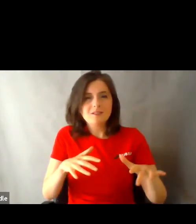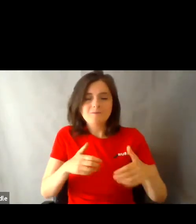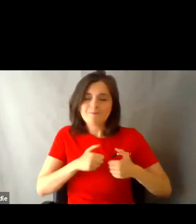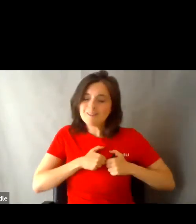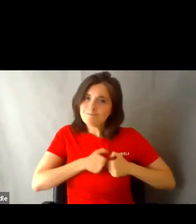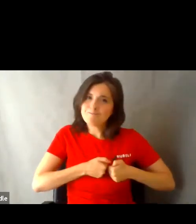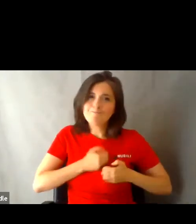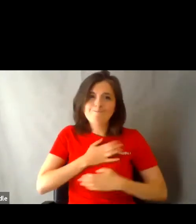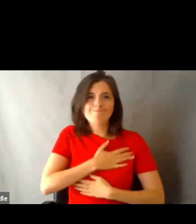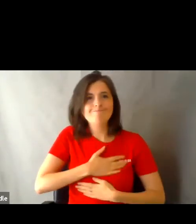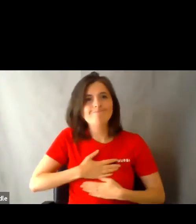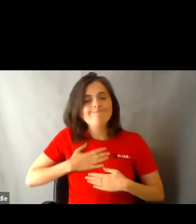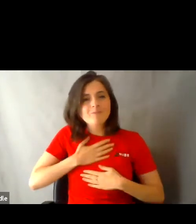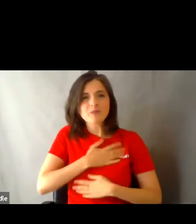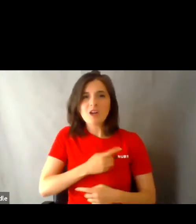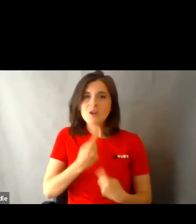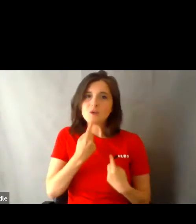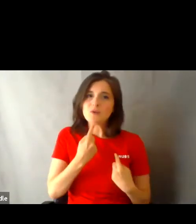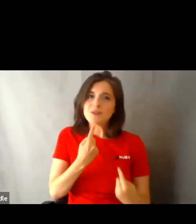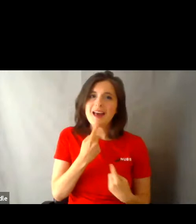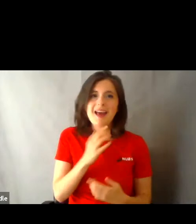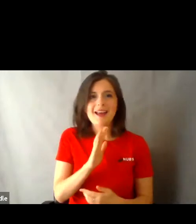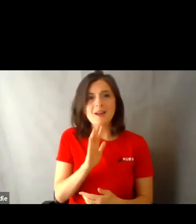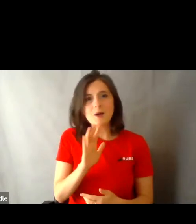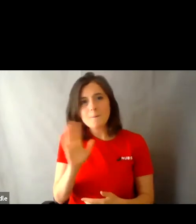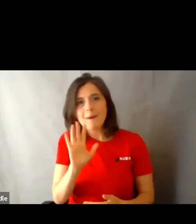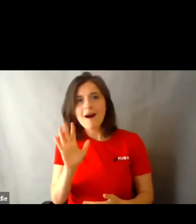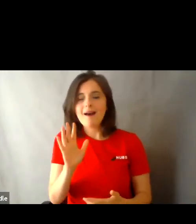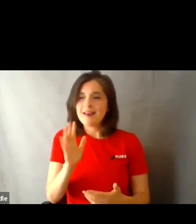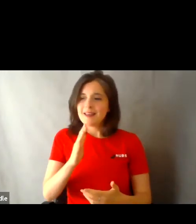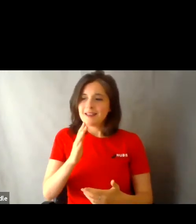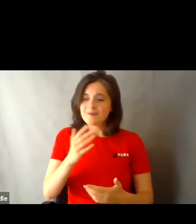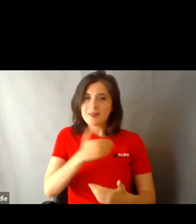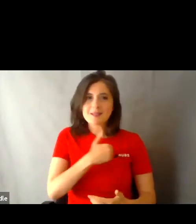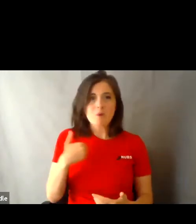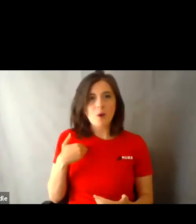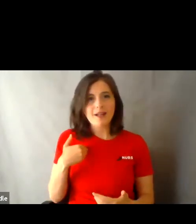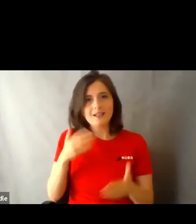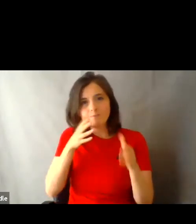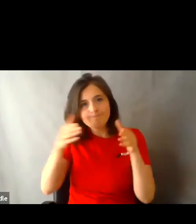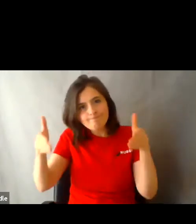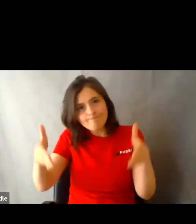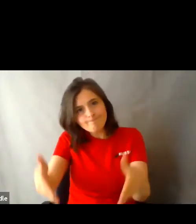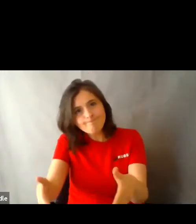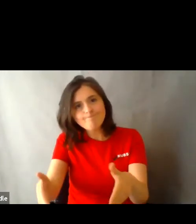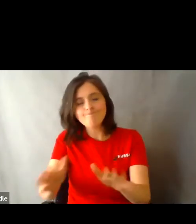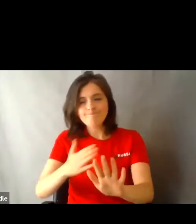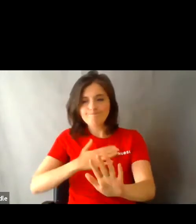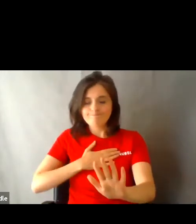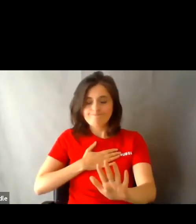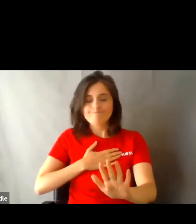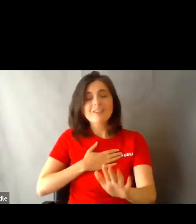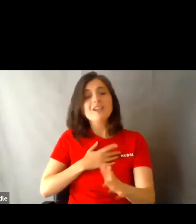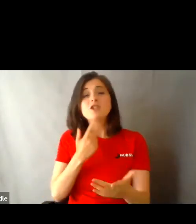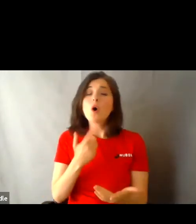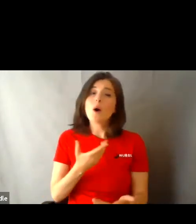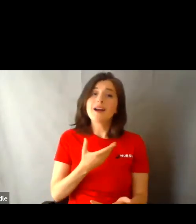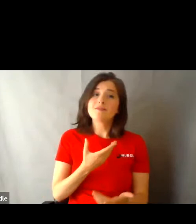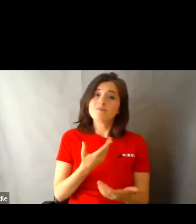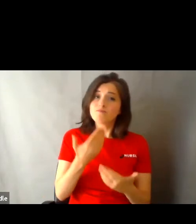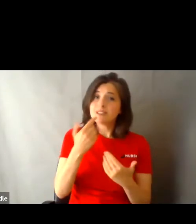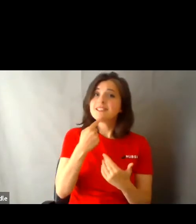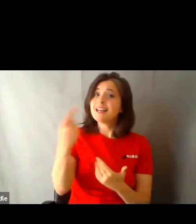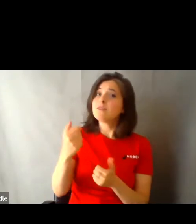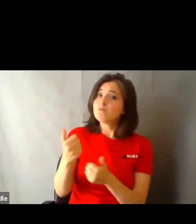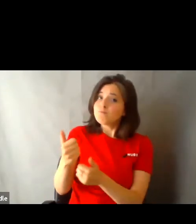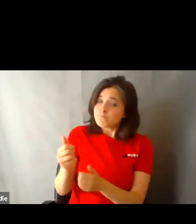to our friend and comrade this morning. And I wish Dave all the best of luck in carrying forward that torch